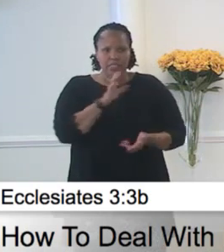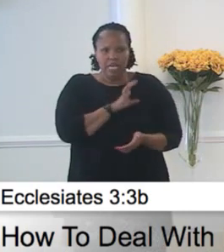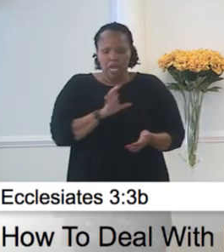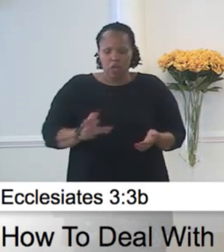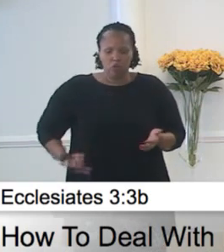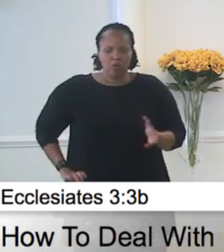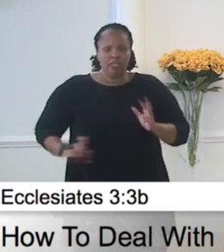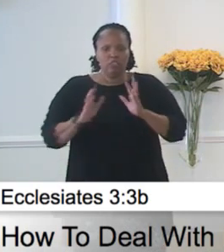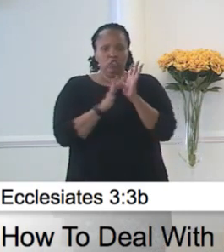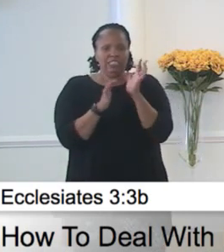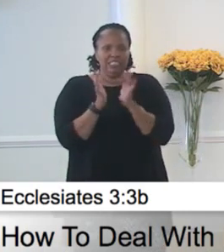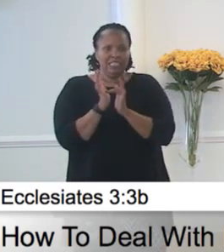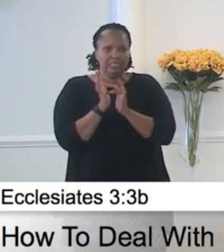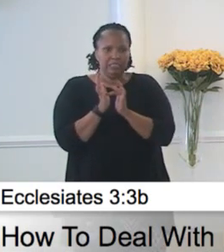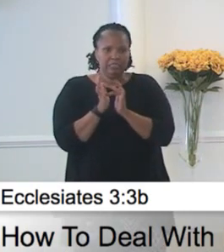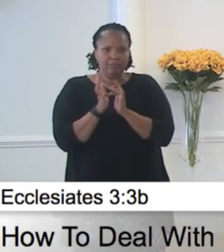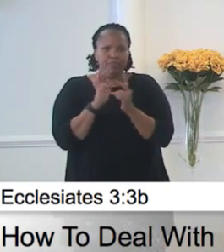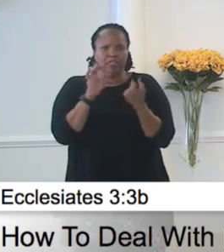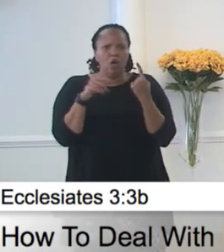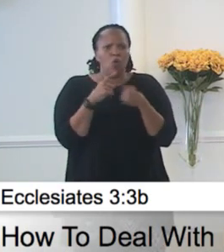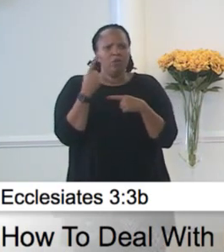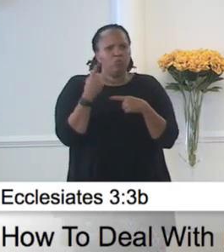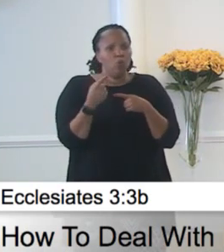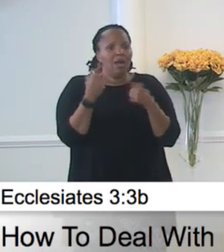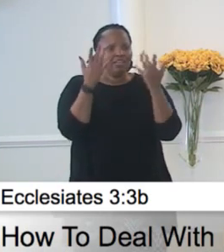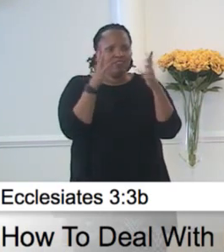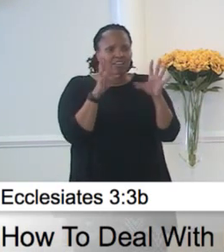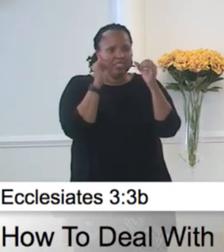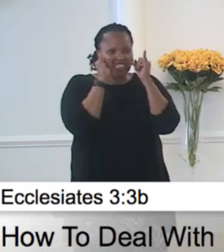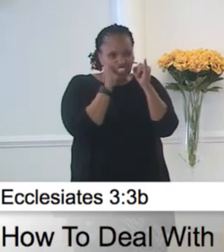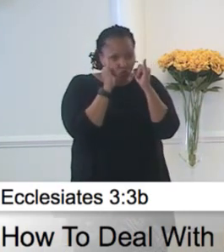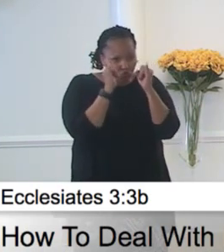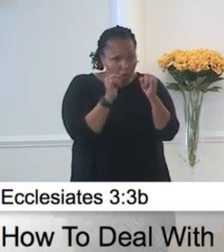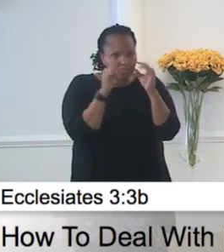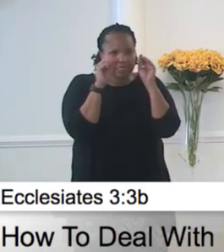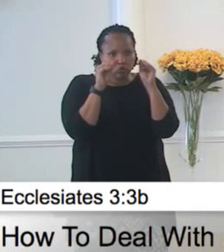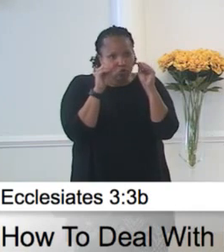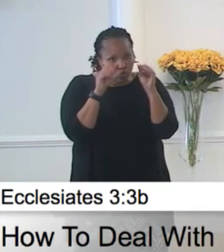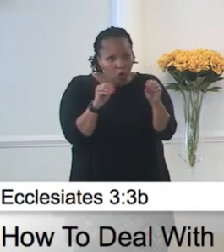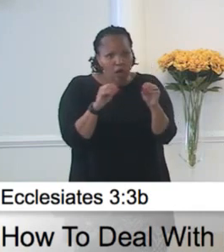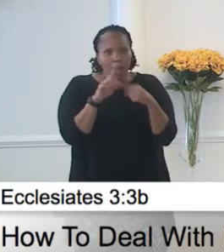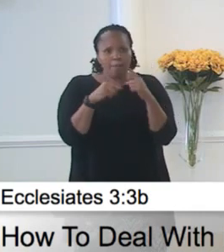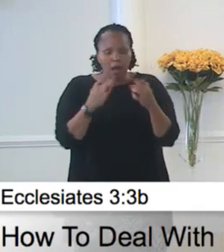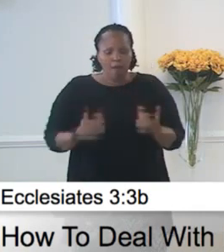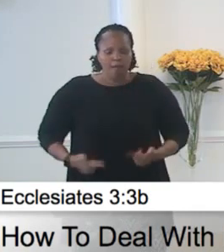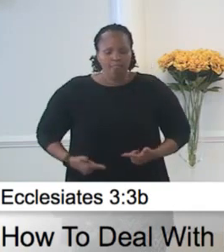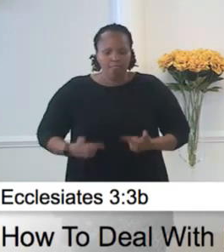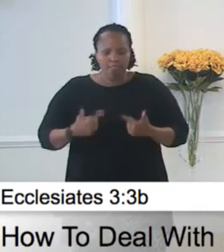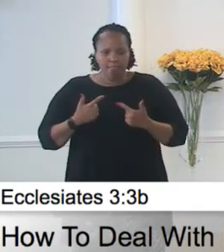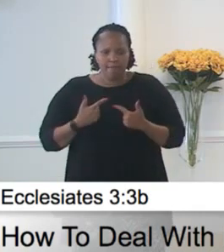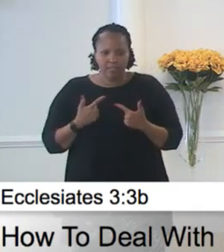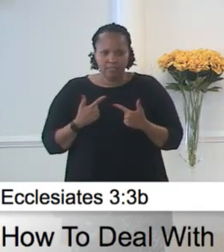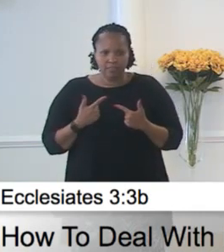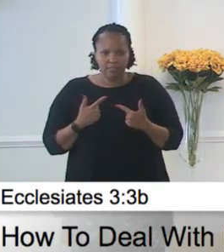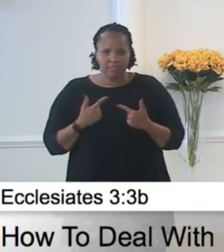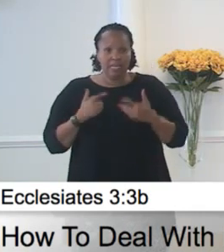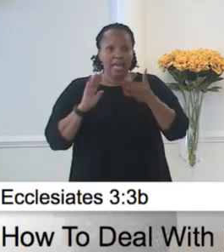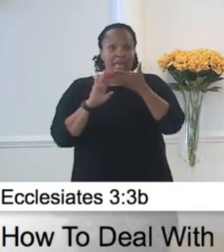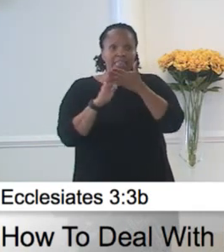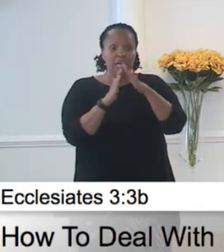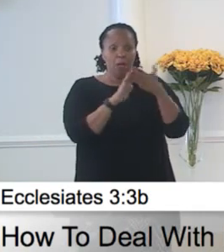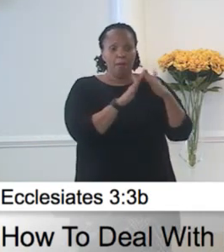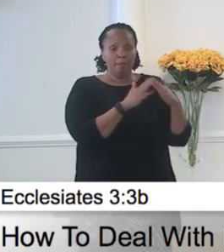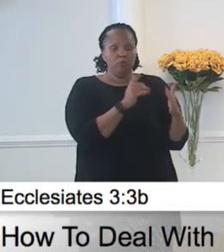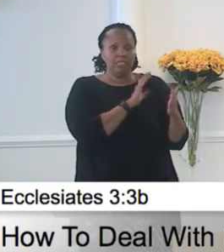Jesus. When one is instructed and taught about living in the community